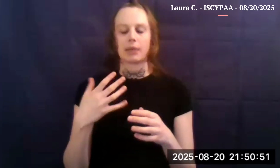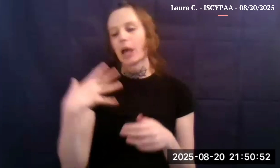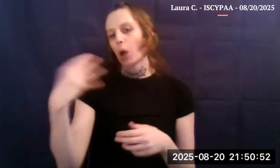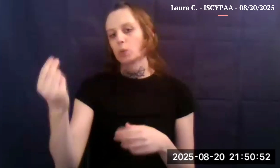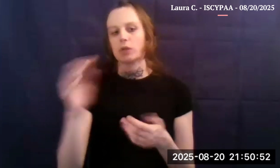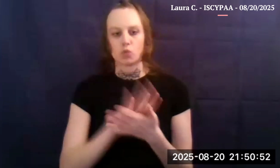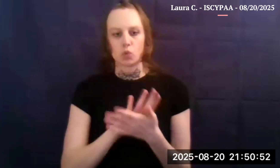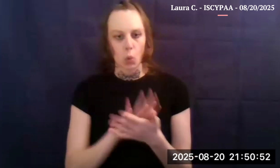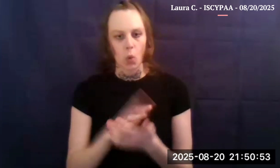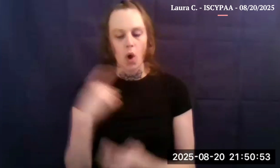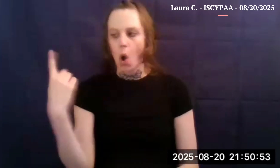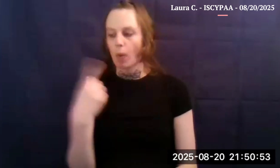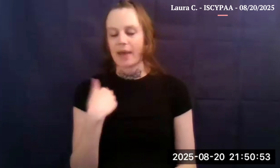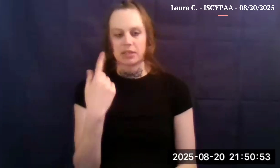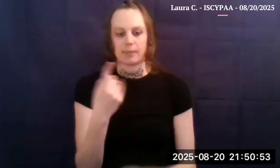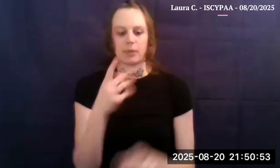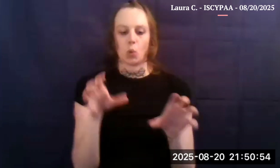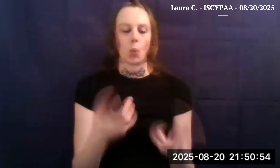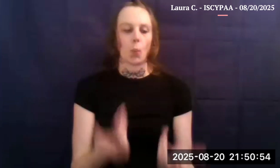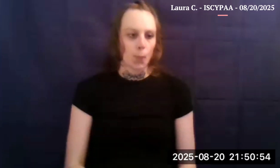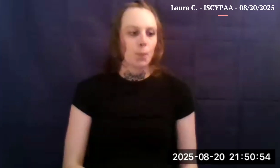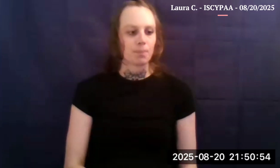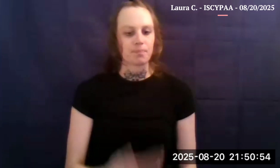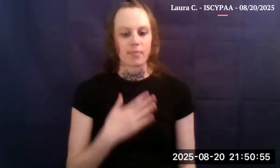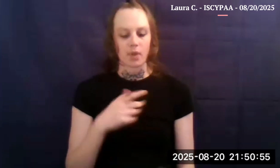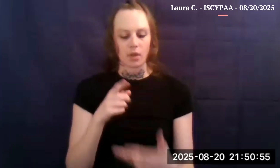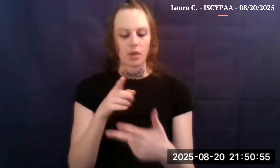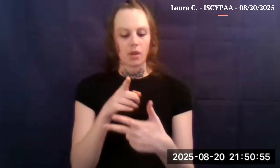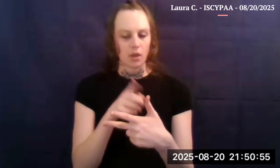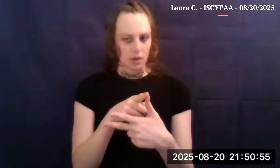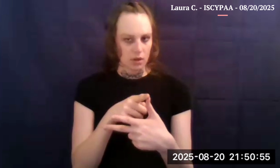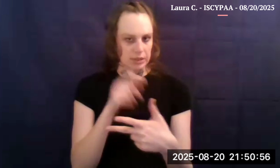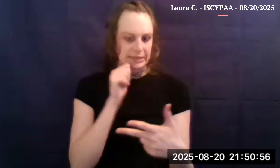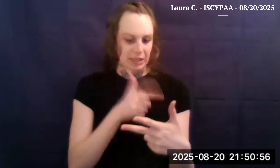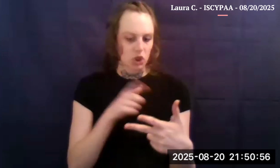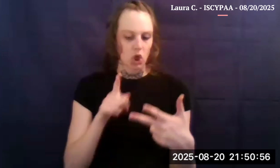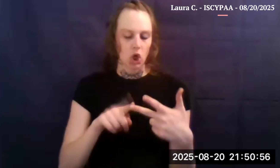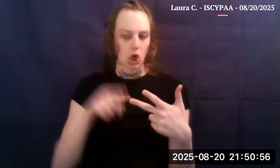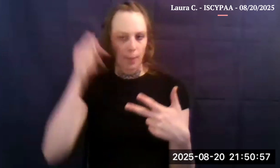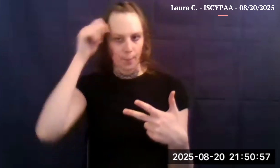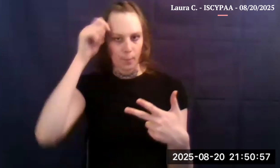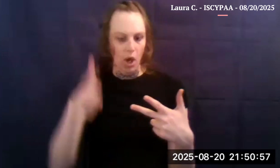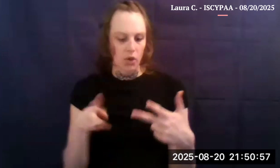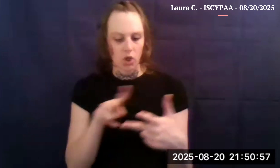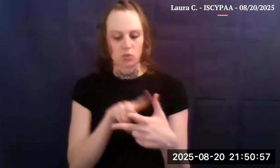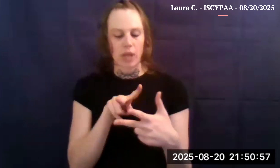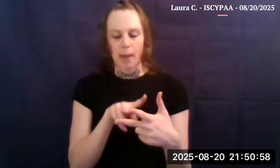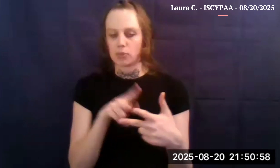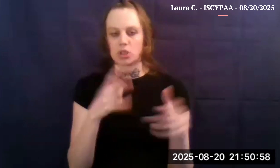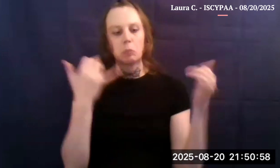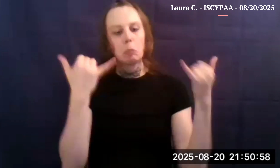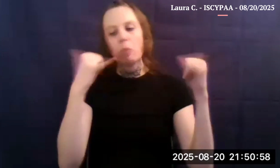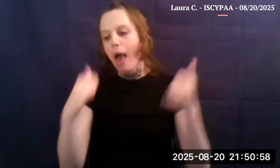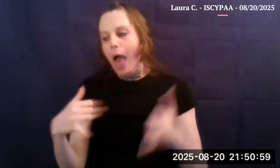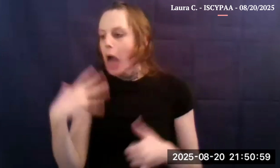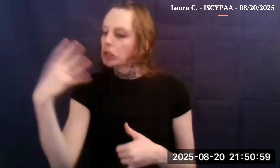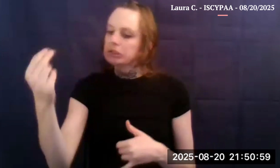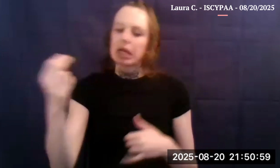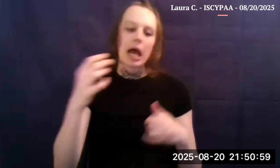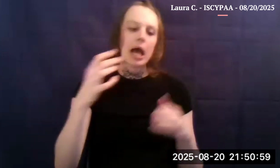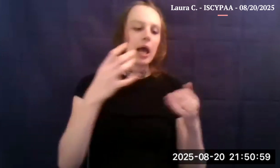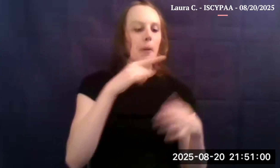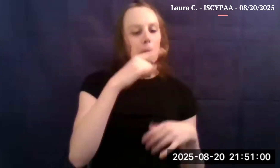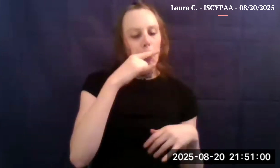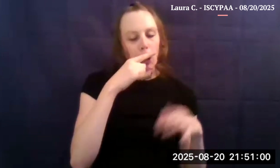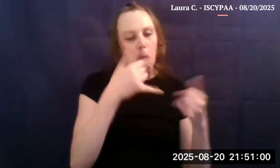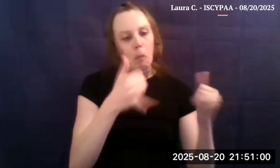do. Whereas my older sister and my younger brother, they got to go play with their friends and they got to be